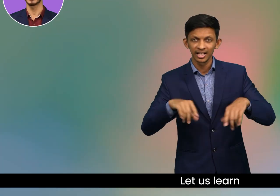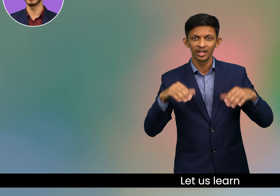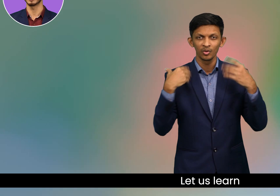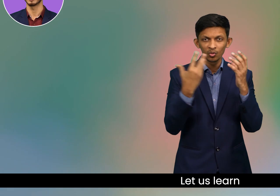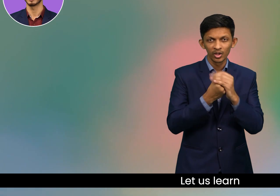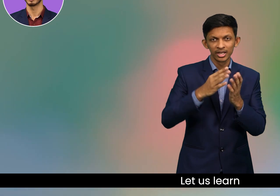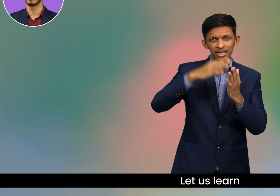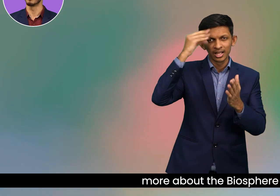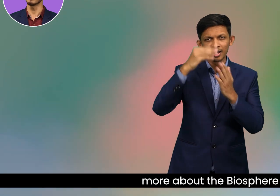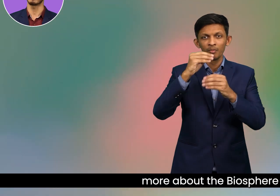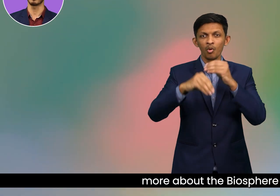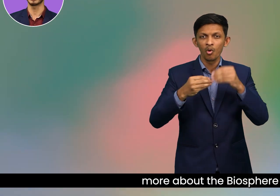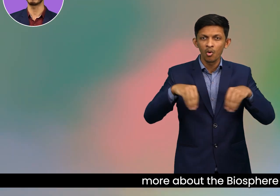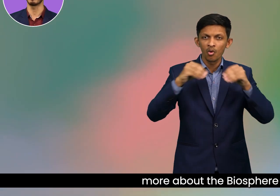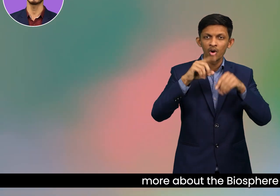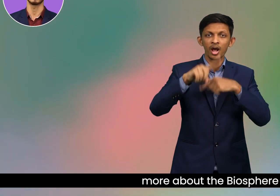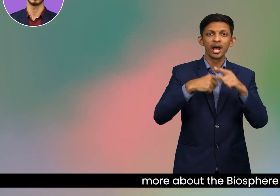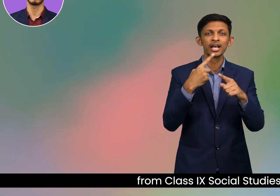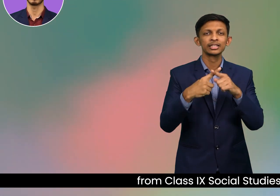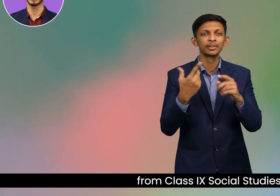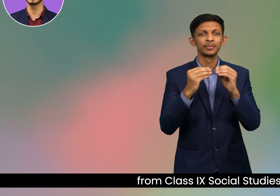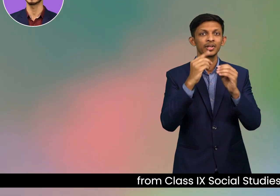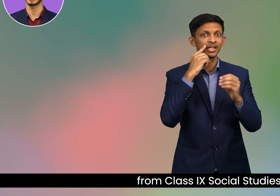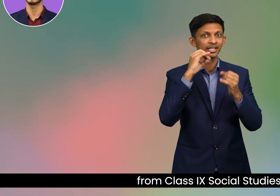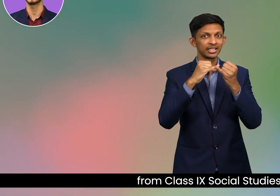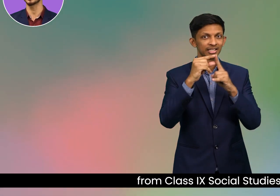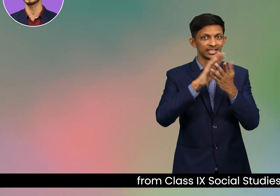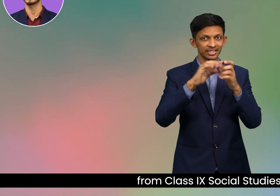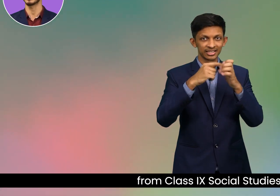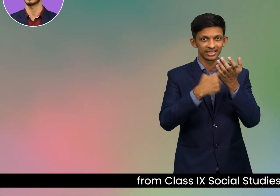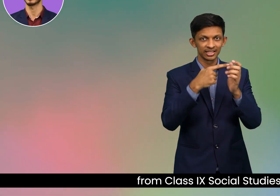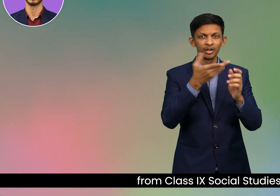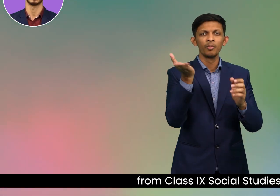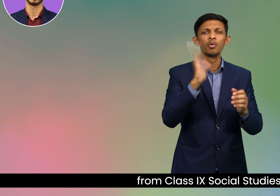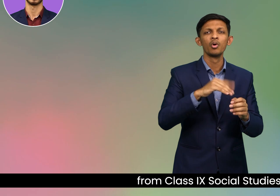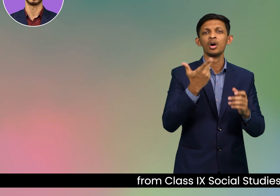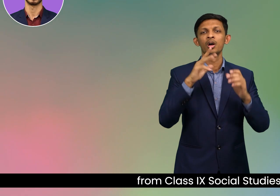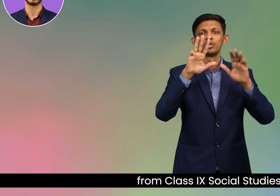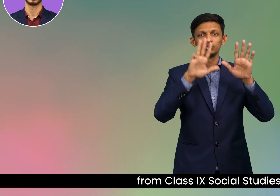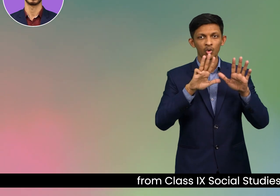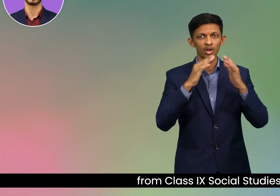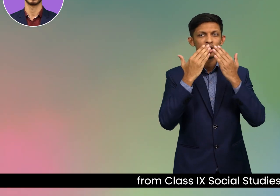Let us learn more about the biosphere from class 9 social studies.